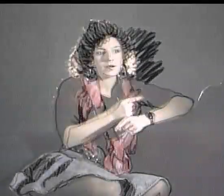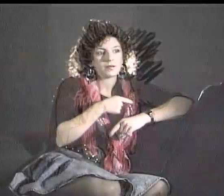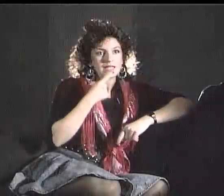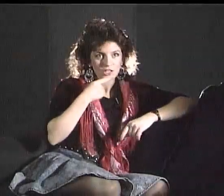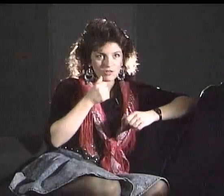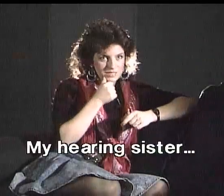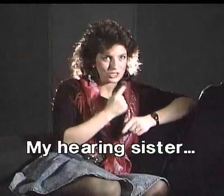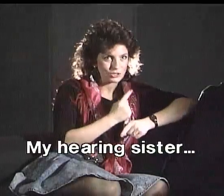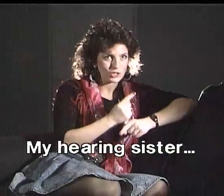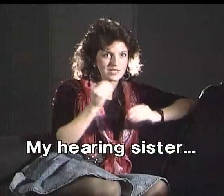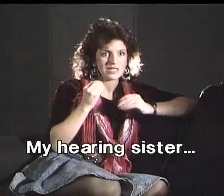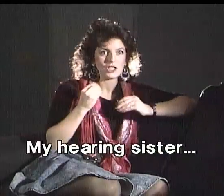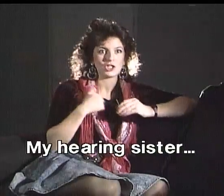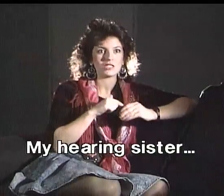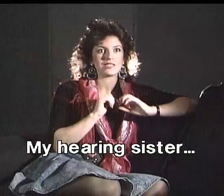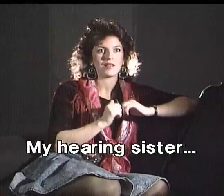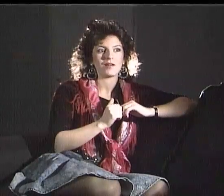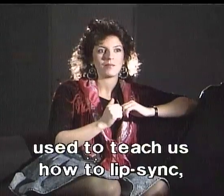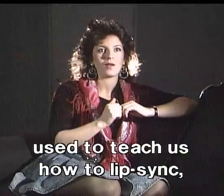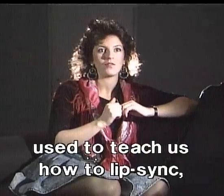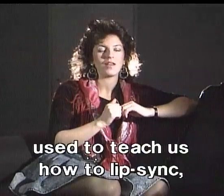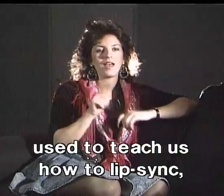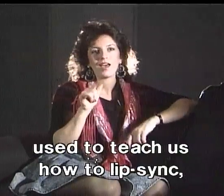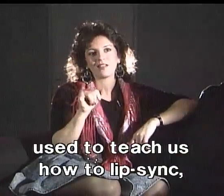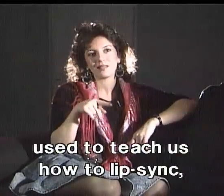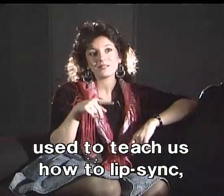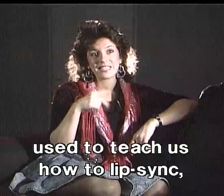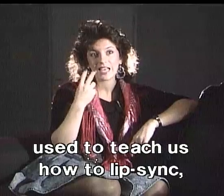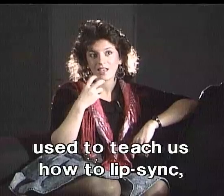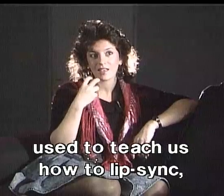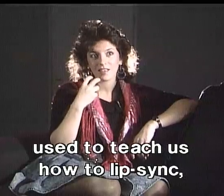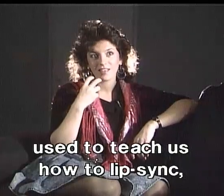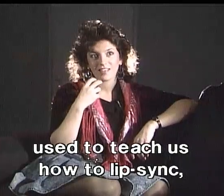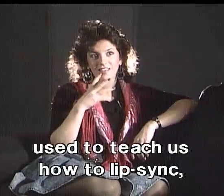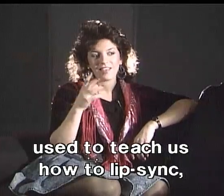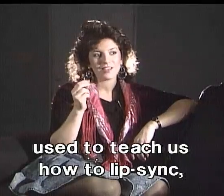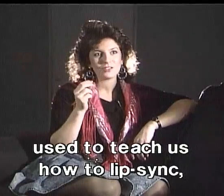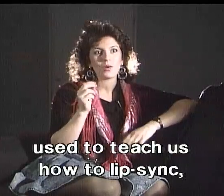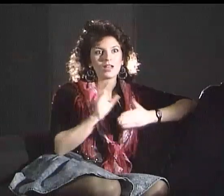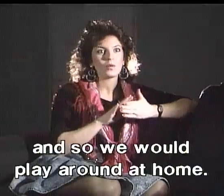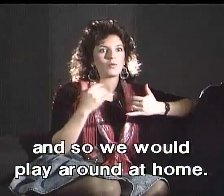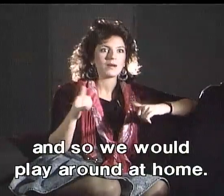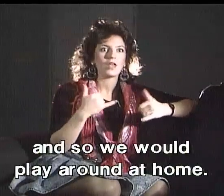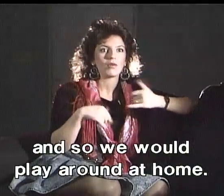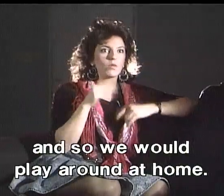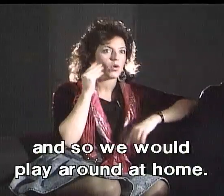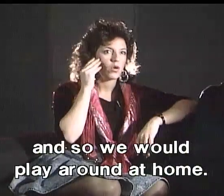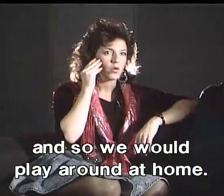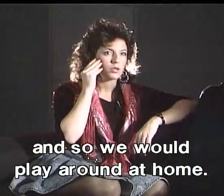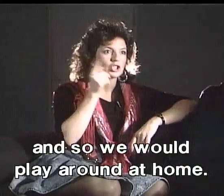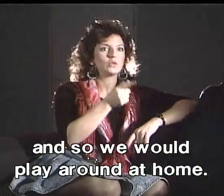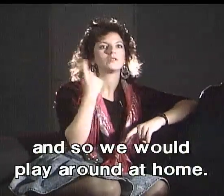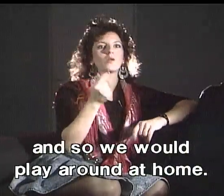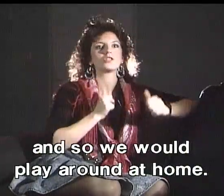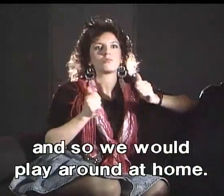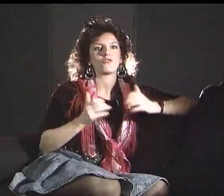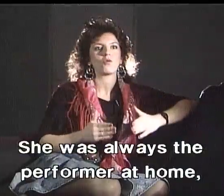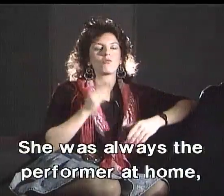My hearing sister used to teach us how to lip sync. And so we would play around at home. She was always the performer at